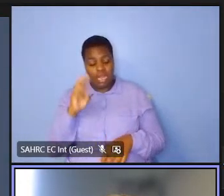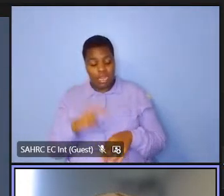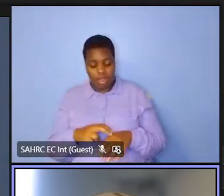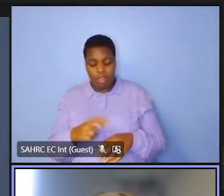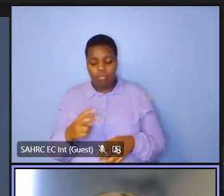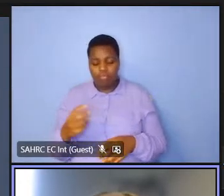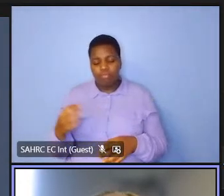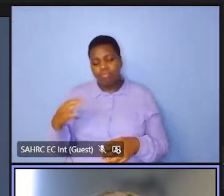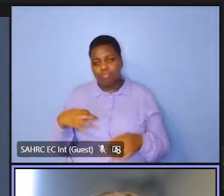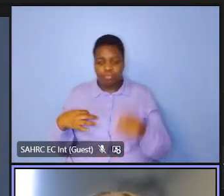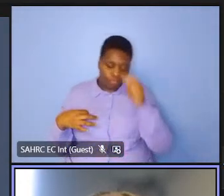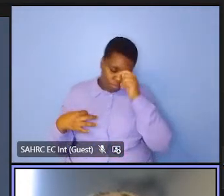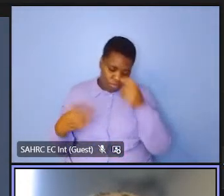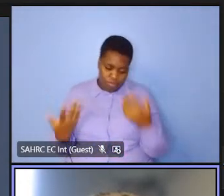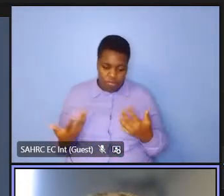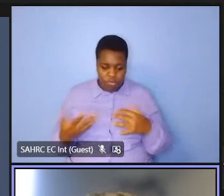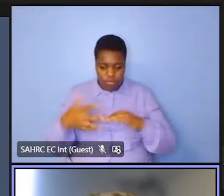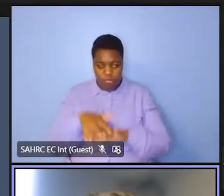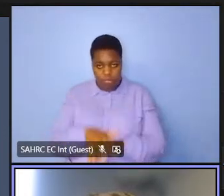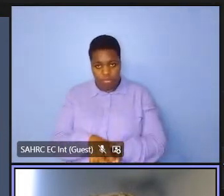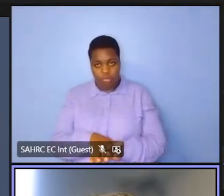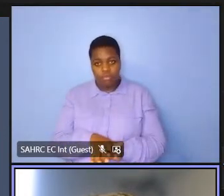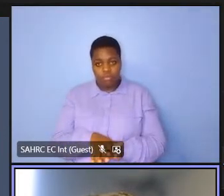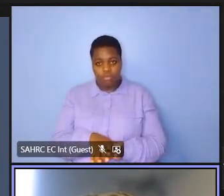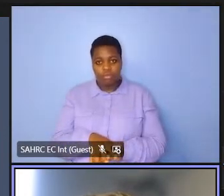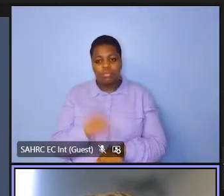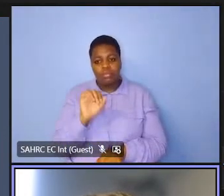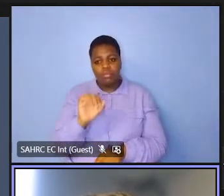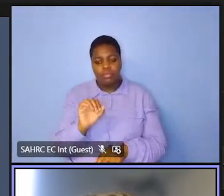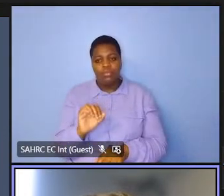learners are very different to the needs of